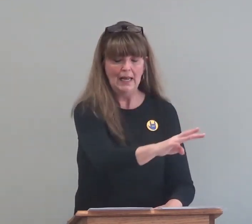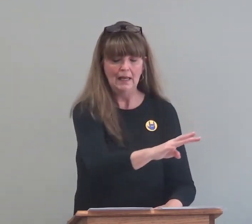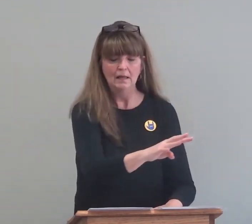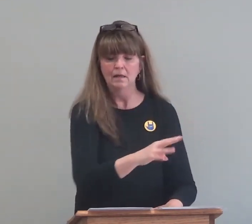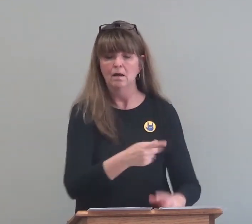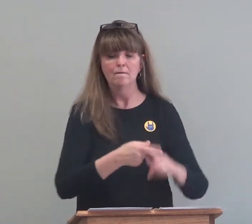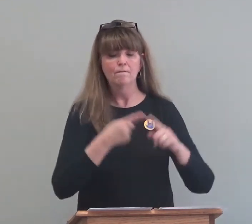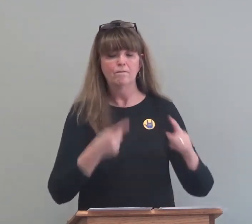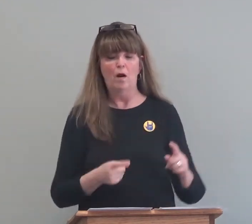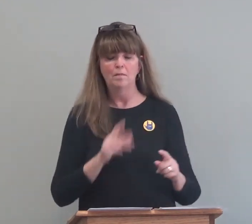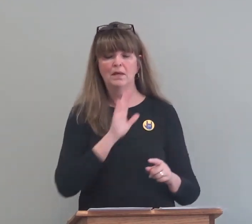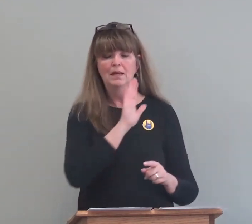He will be forsaken